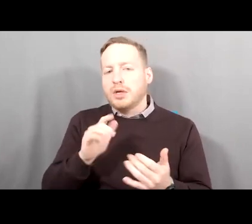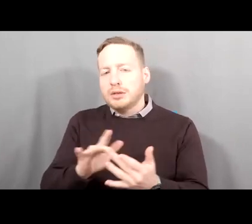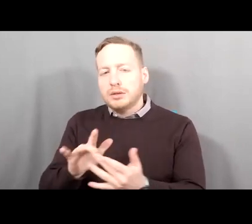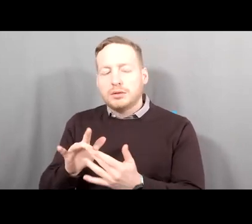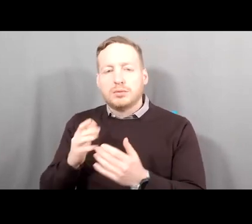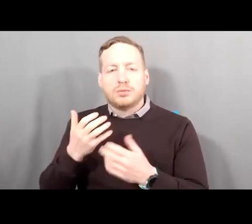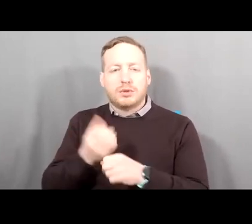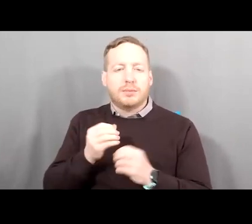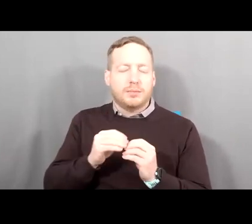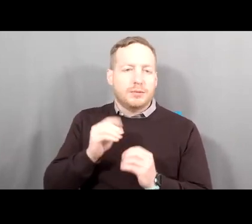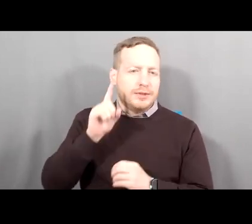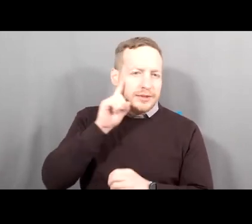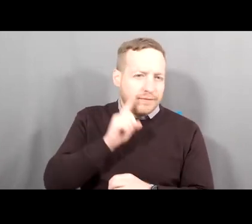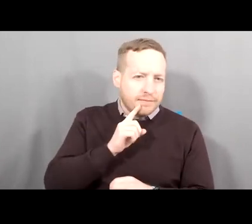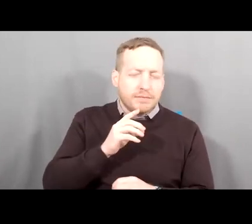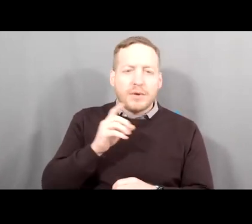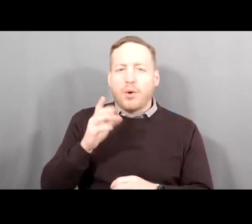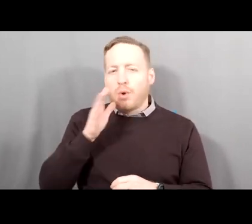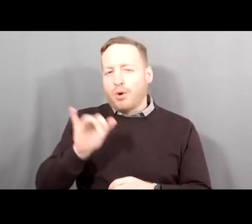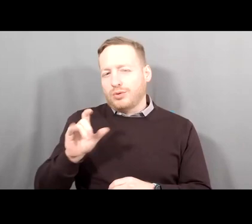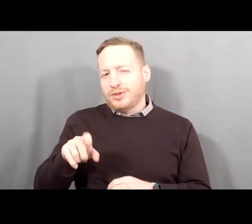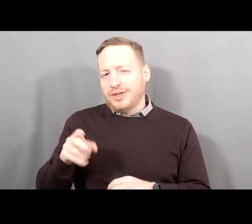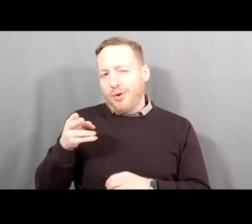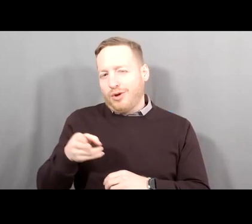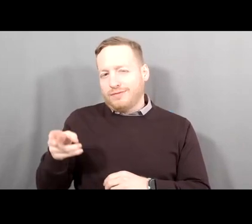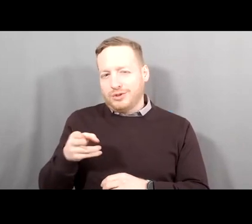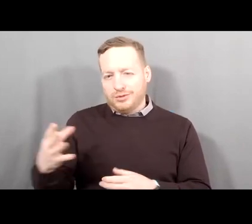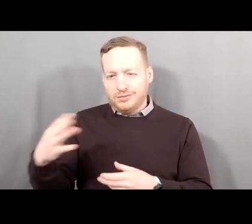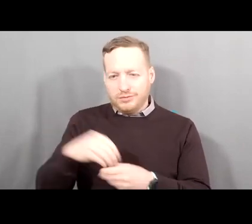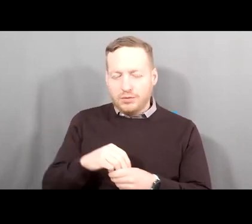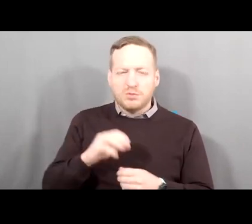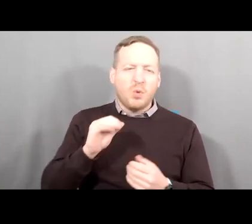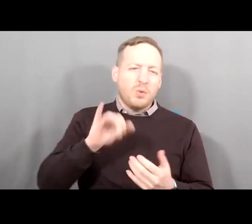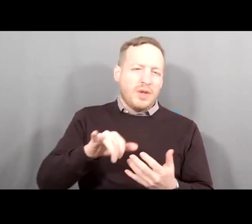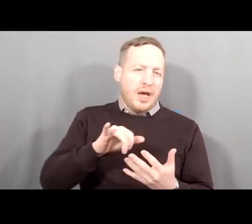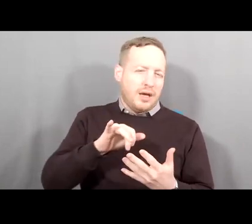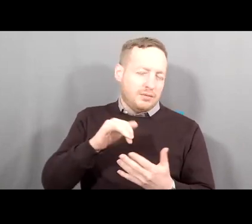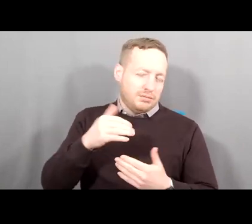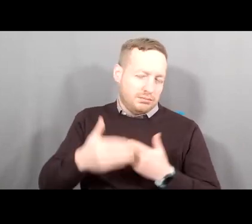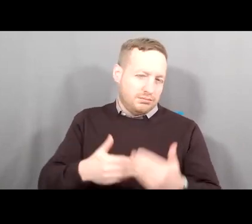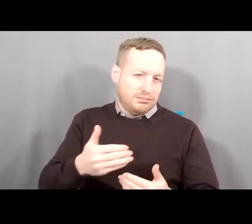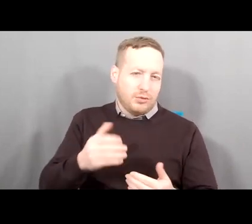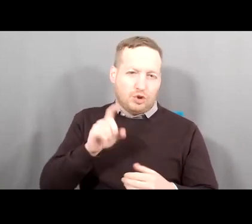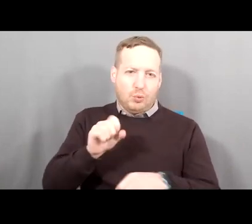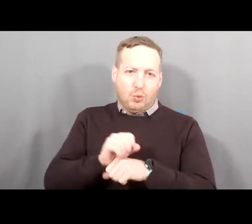believe. And then we're in touch with a few more deaf people, I know, and some hard of hearing to be involved. So we're